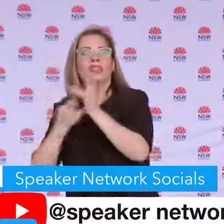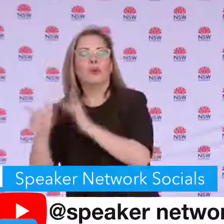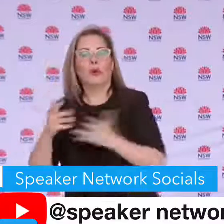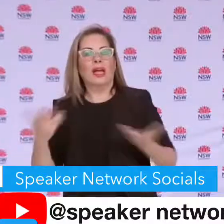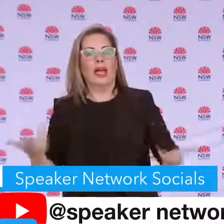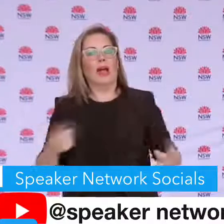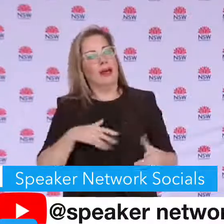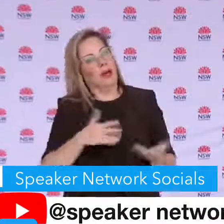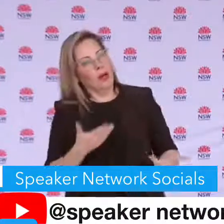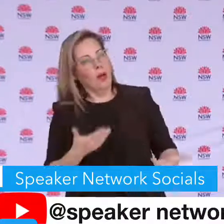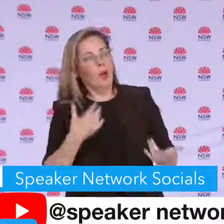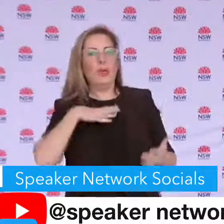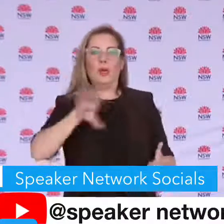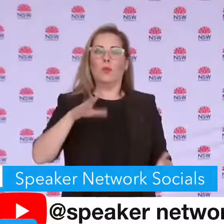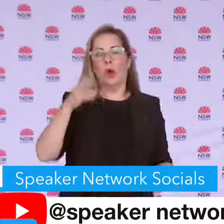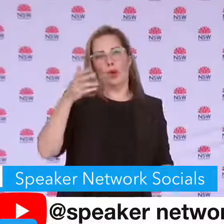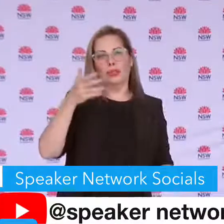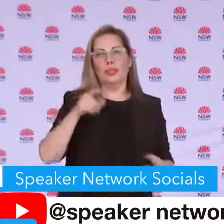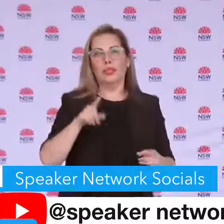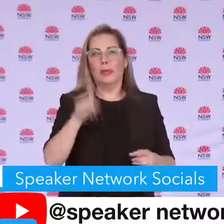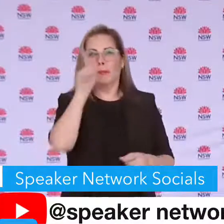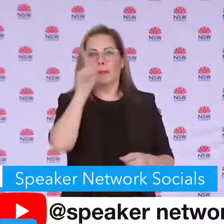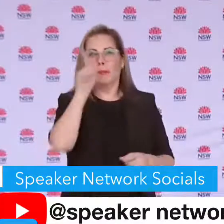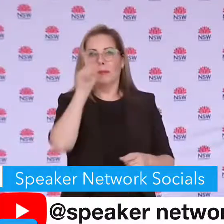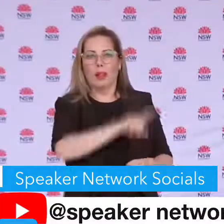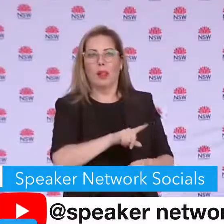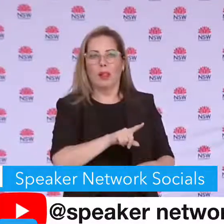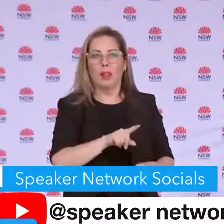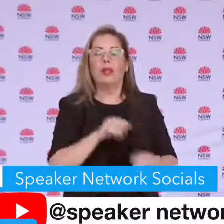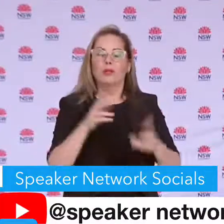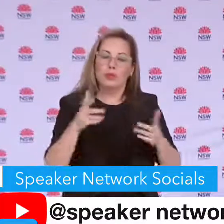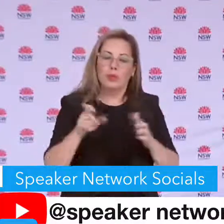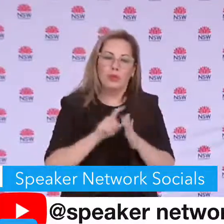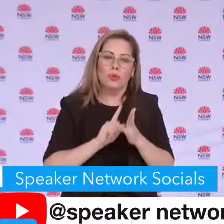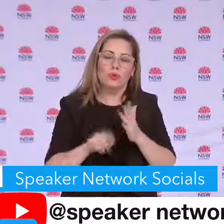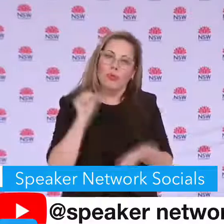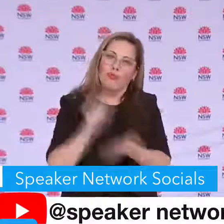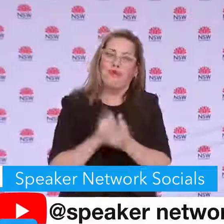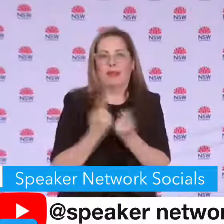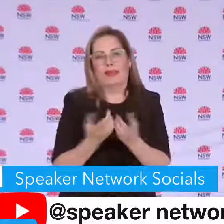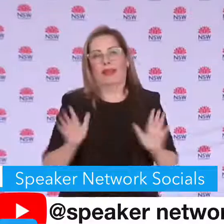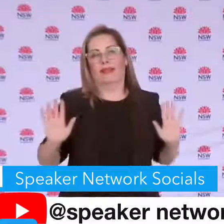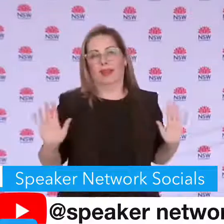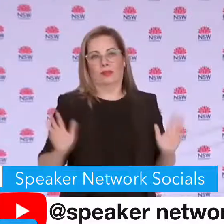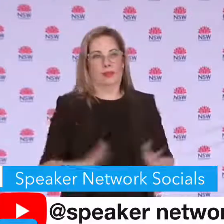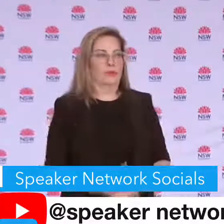consider seeking more GST revenue? That's a debate for another day. Thank you.